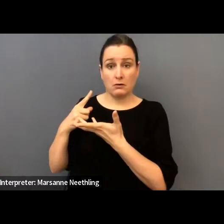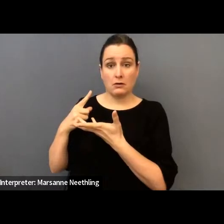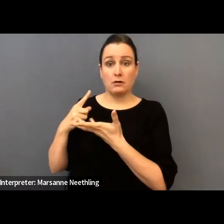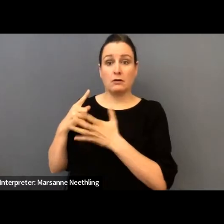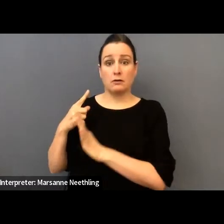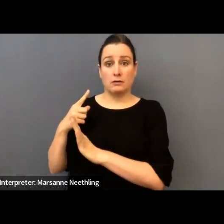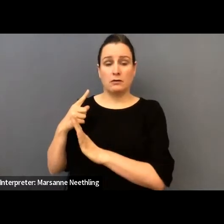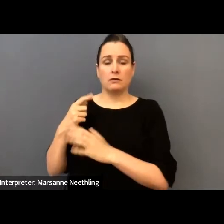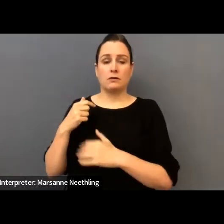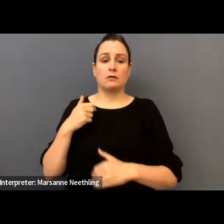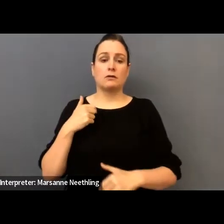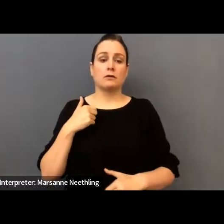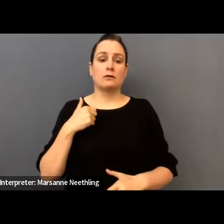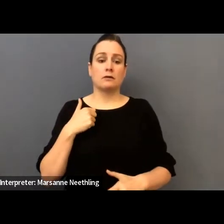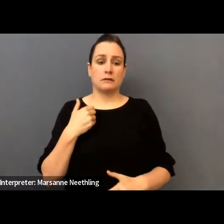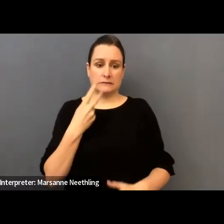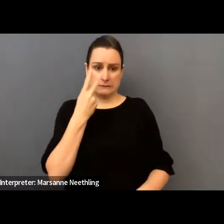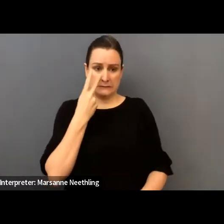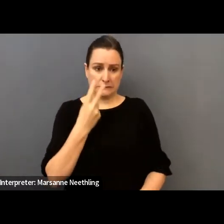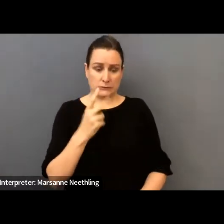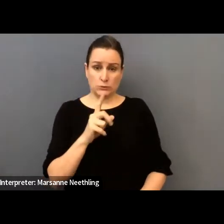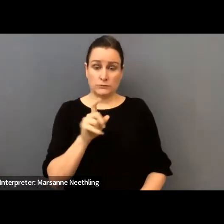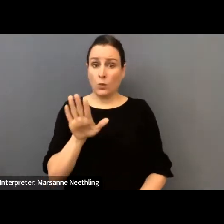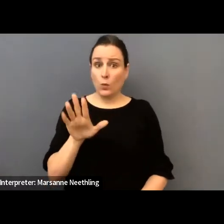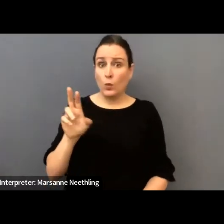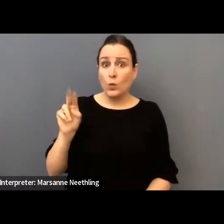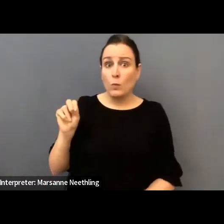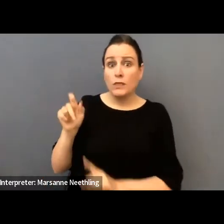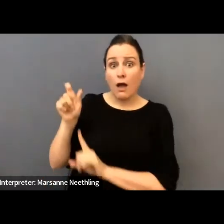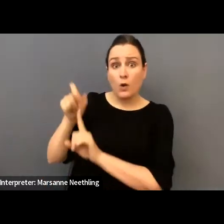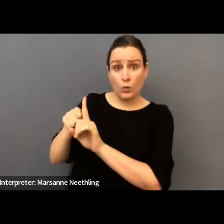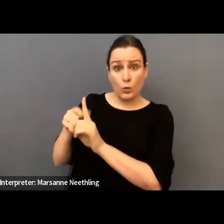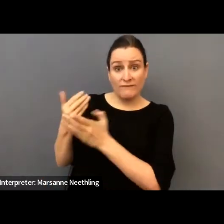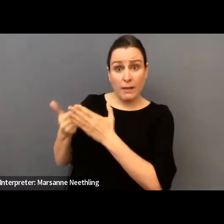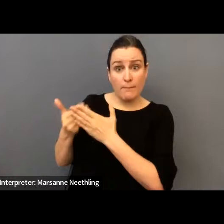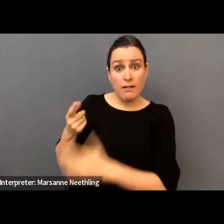a question, is Nomataru with us?